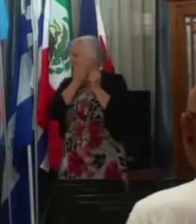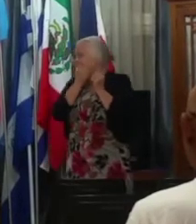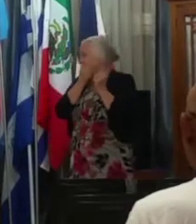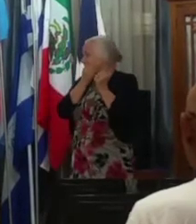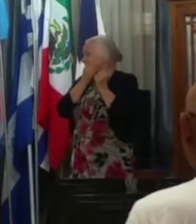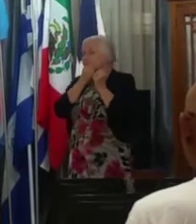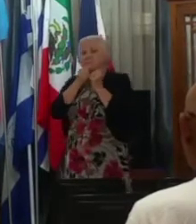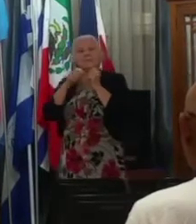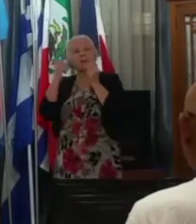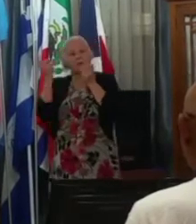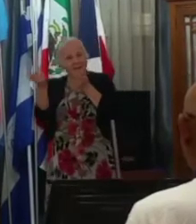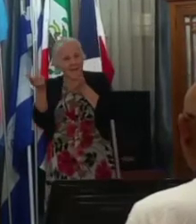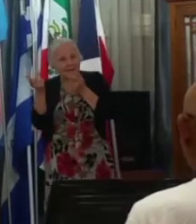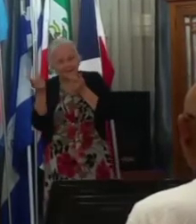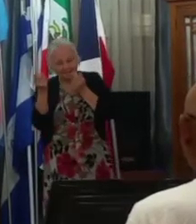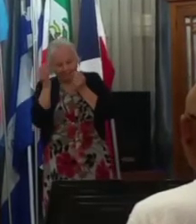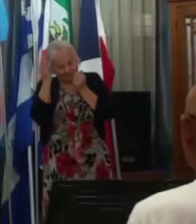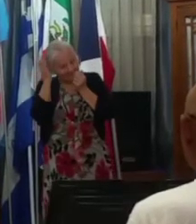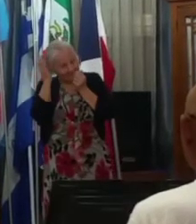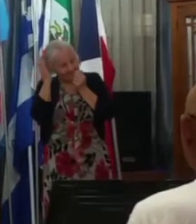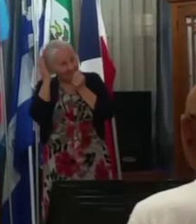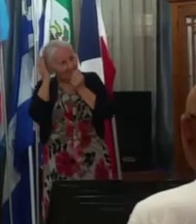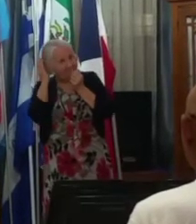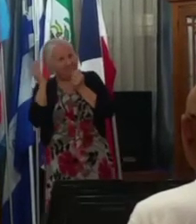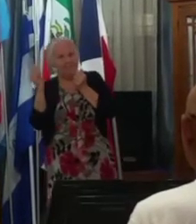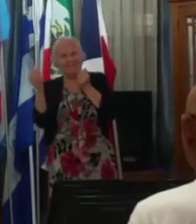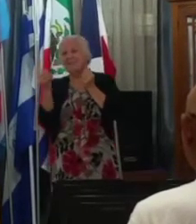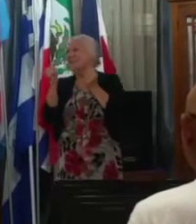A Canadian penny. De Canadá.